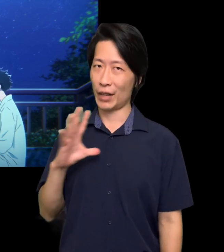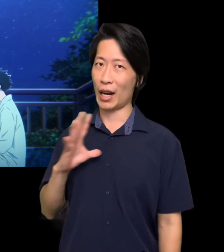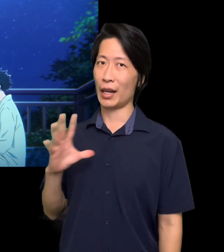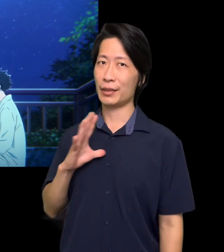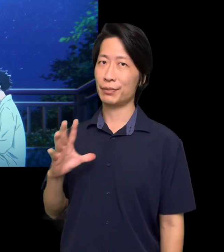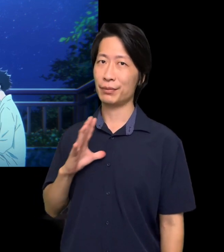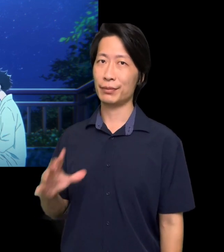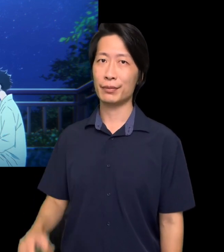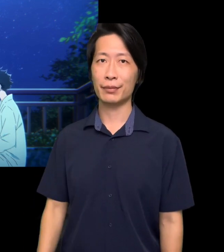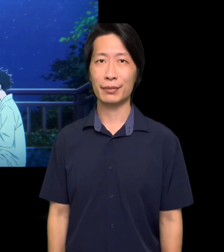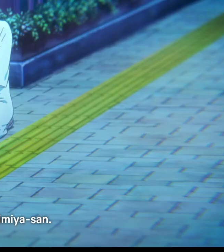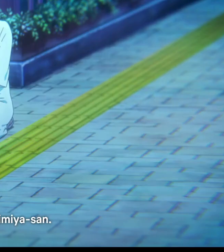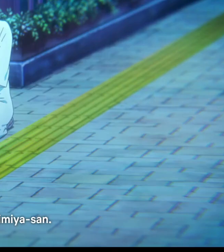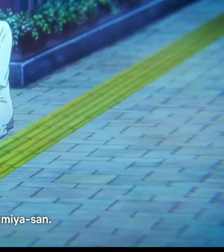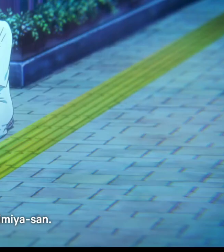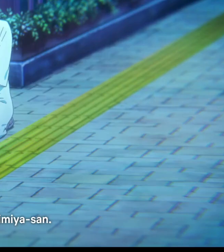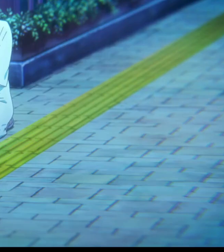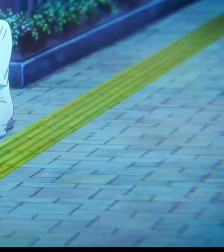I'm fine.